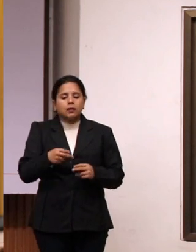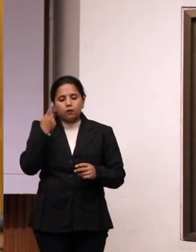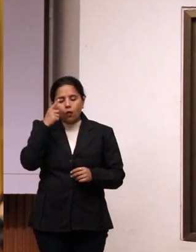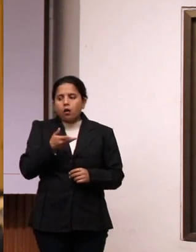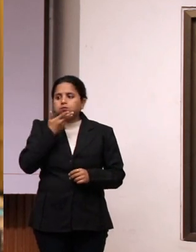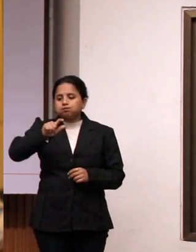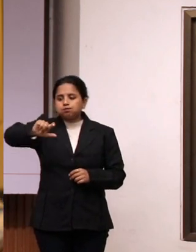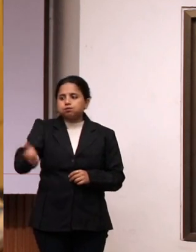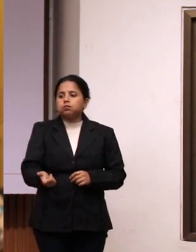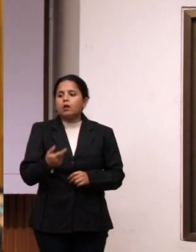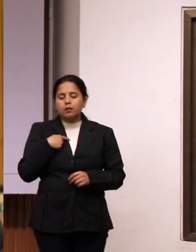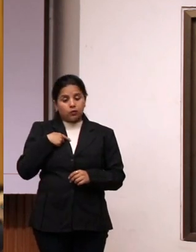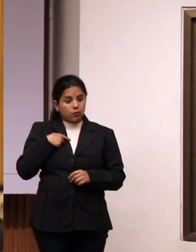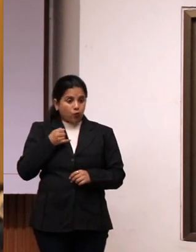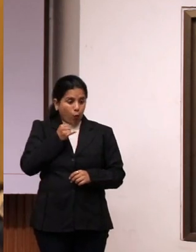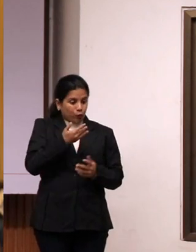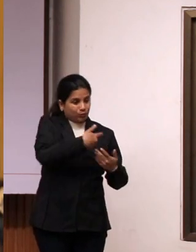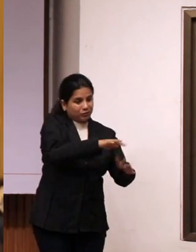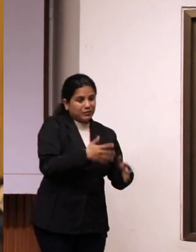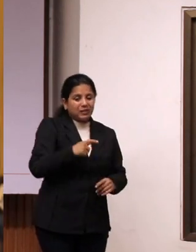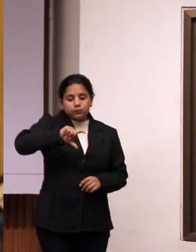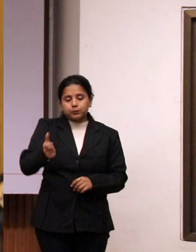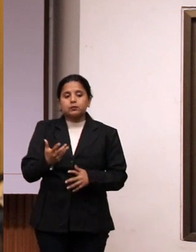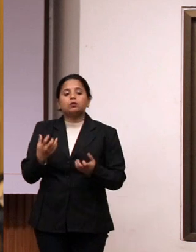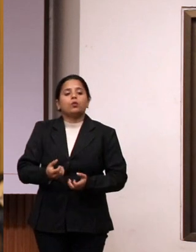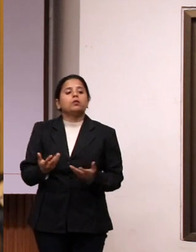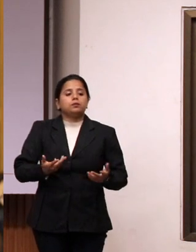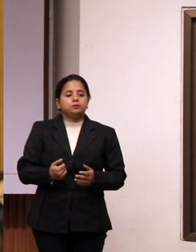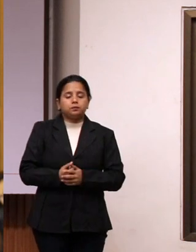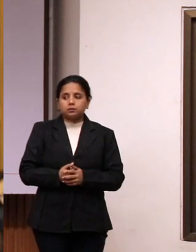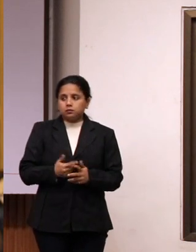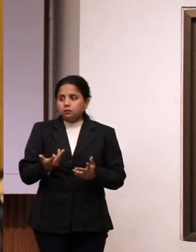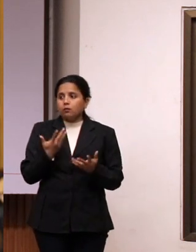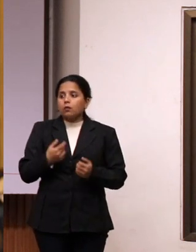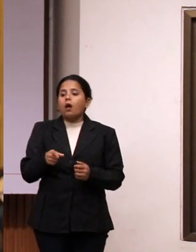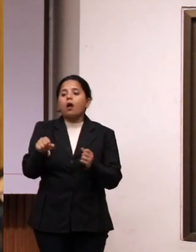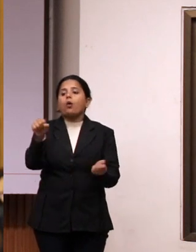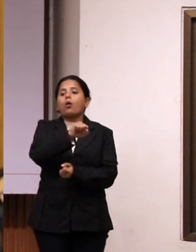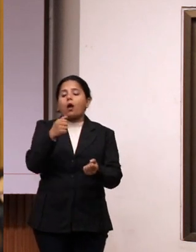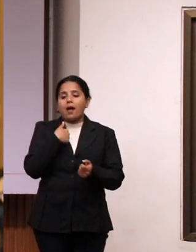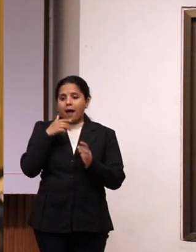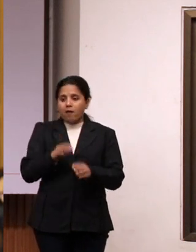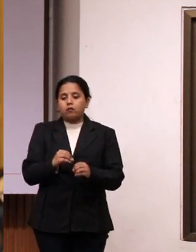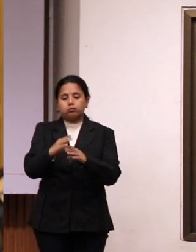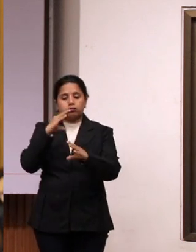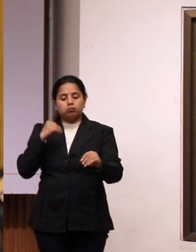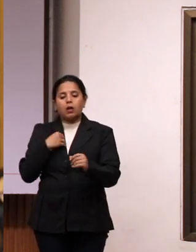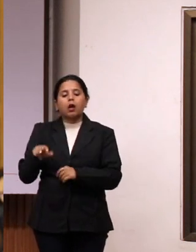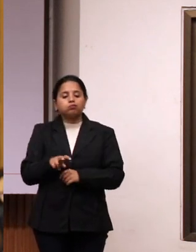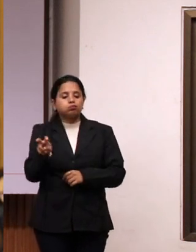to flush after a loo? And how much car do we have to